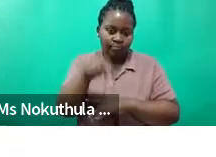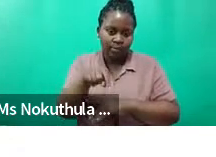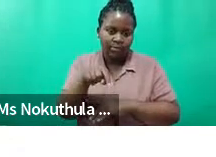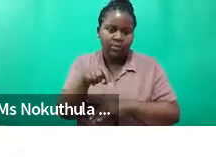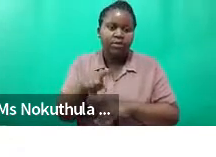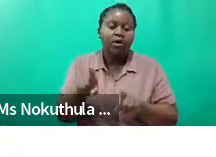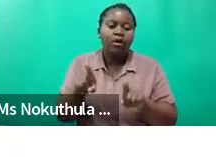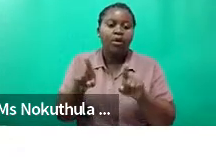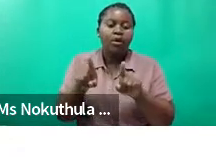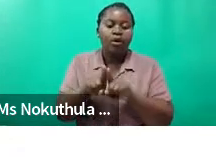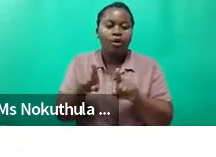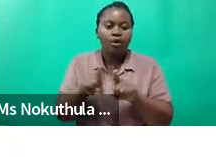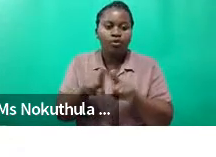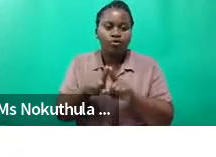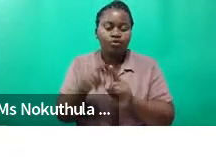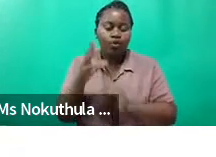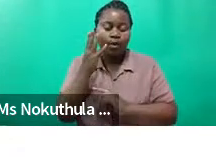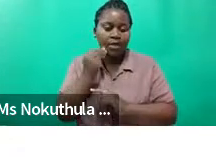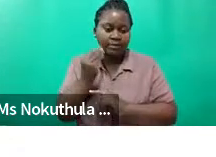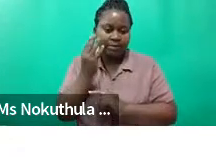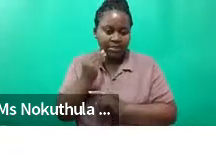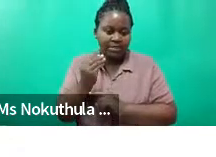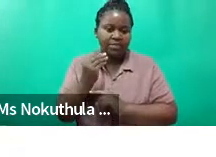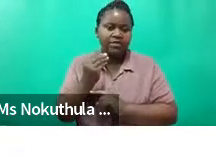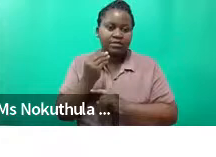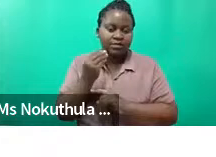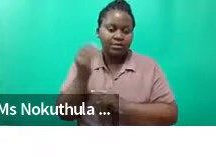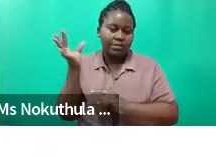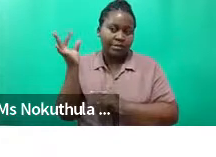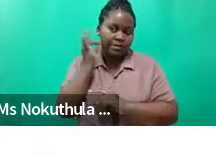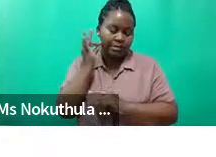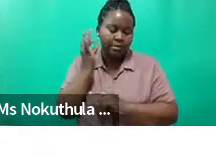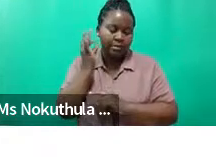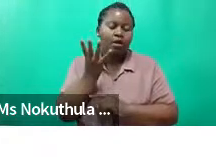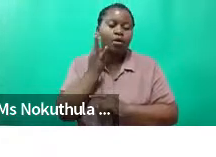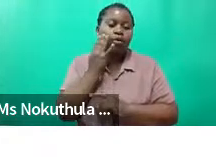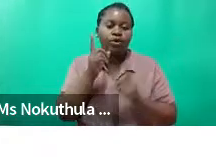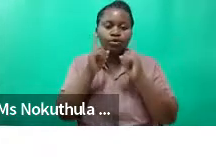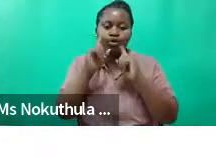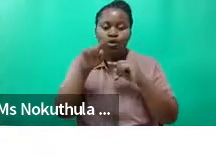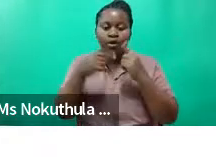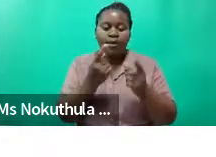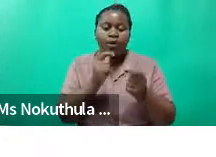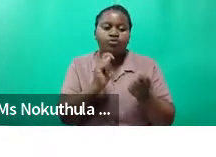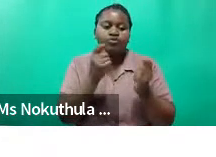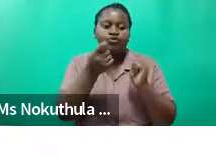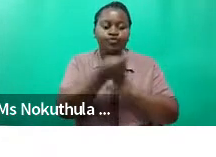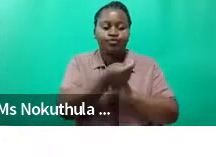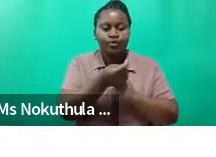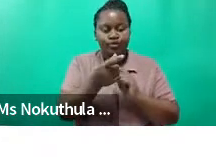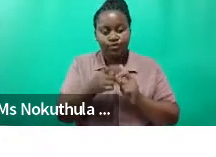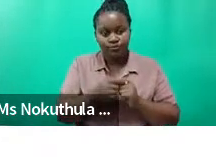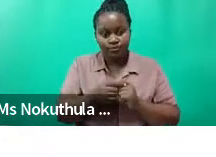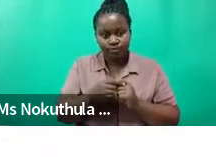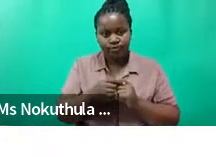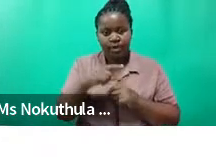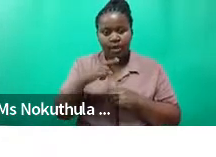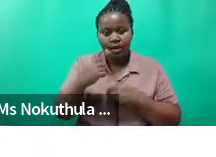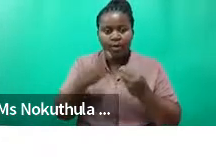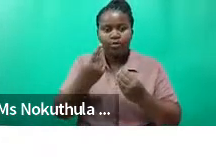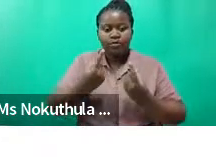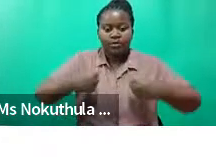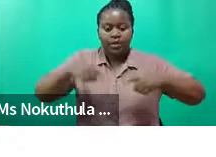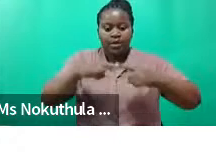lived experiences are heard when we talk about the transformation of our curriculum as well as the